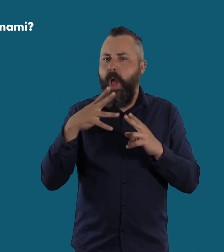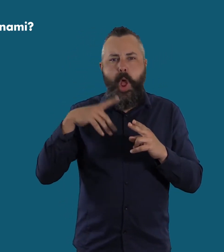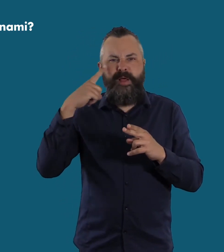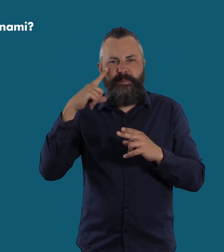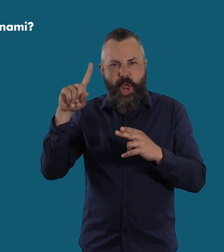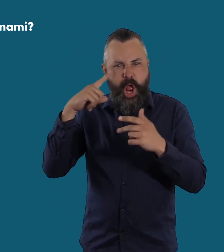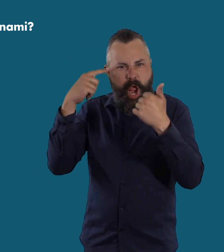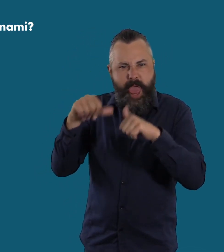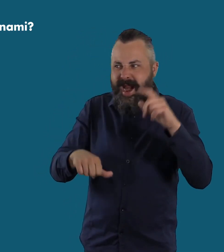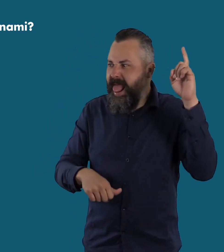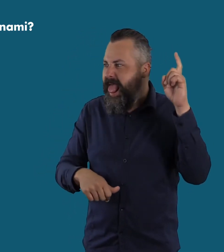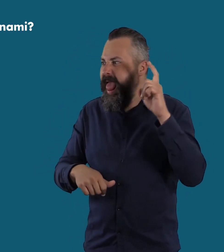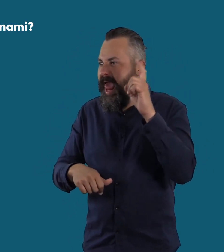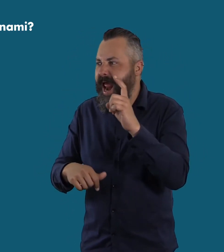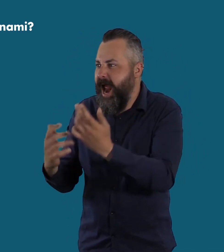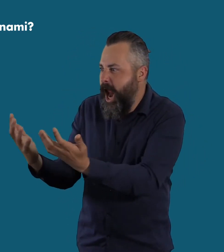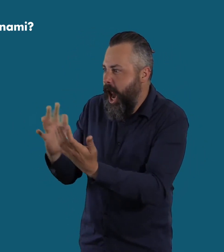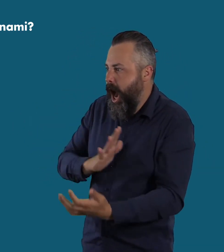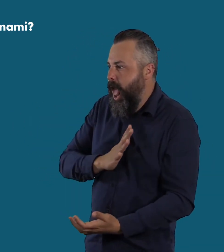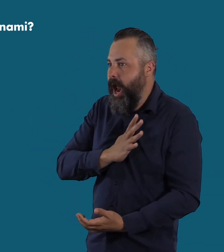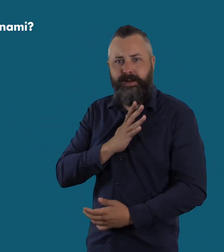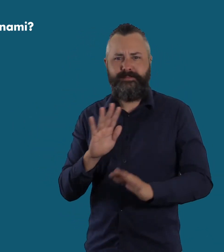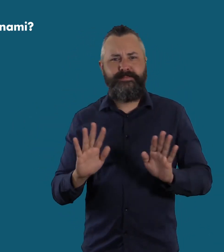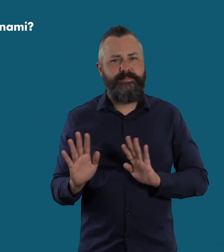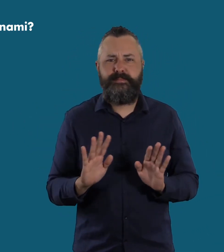Do not go towards the shore to watch a tsunami.